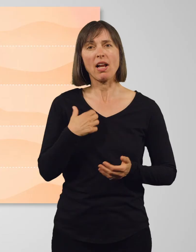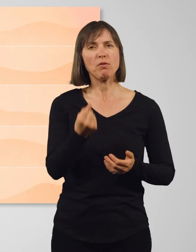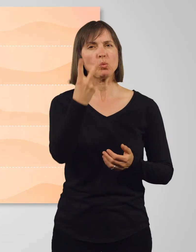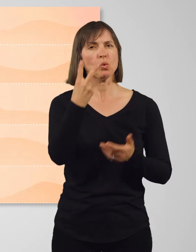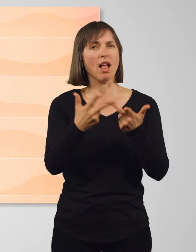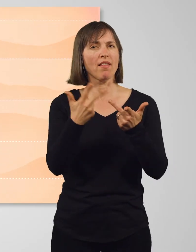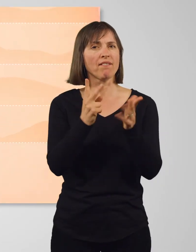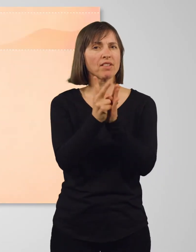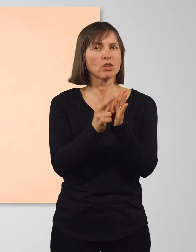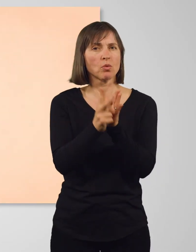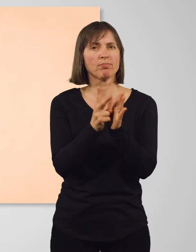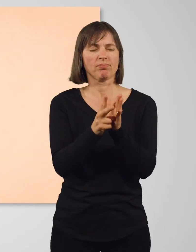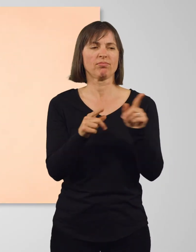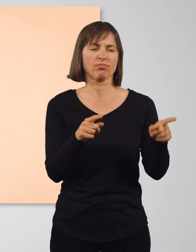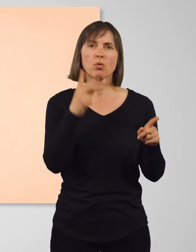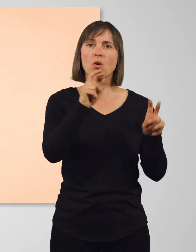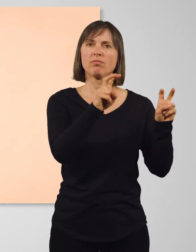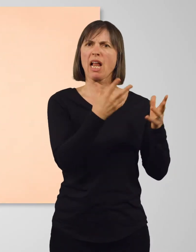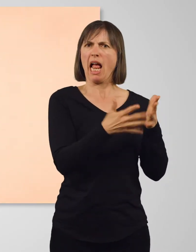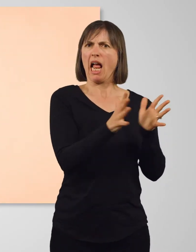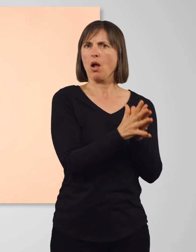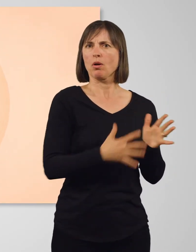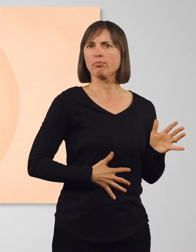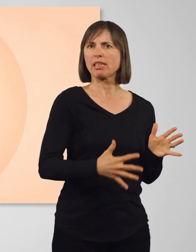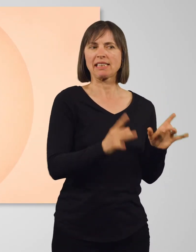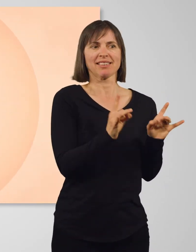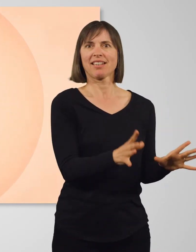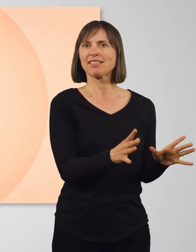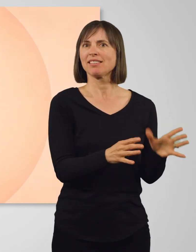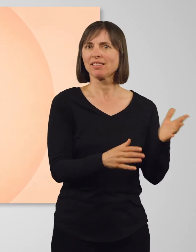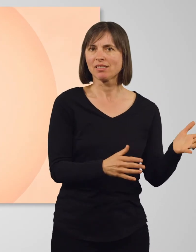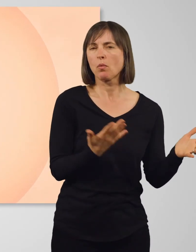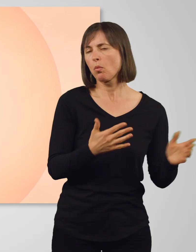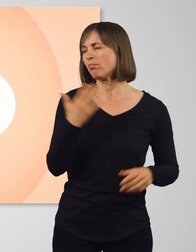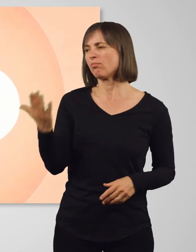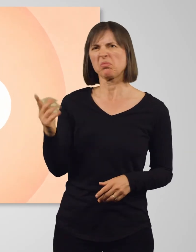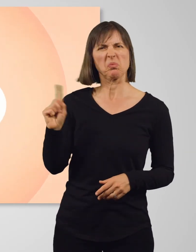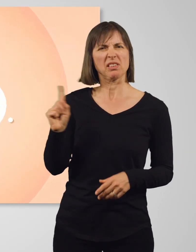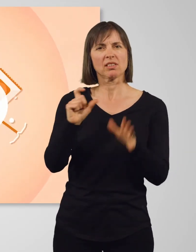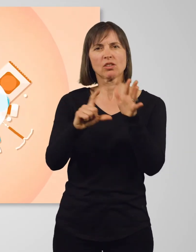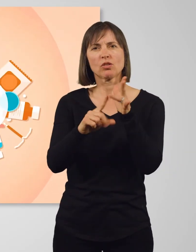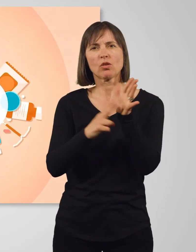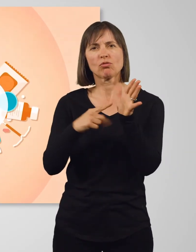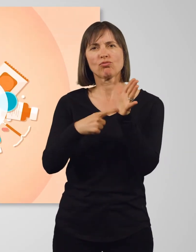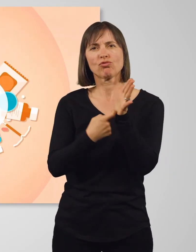If you found this video useful, you might like to watch our other videos on how pregnancy begins and what is contraception.